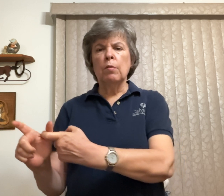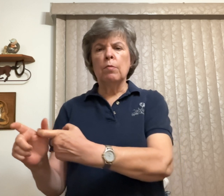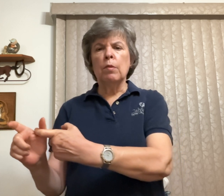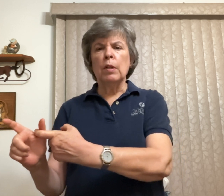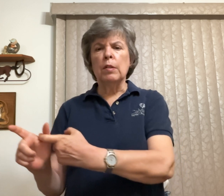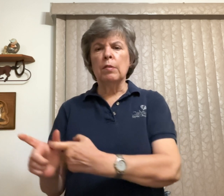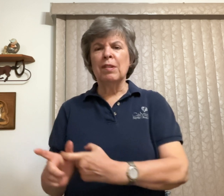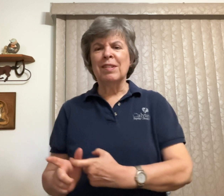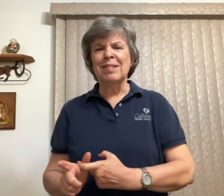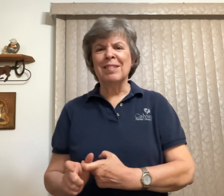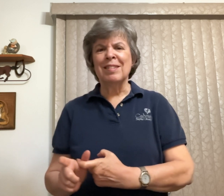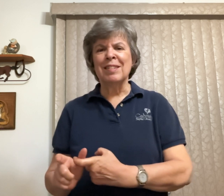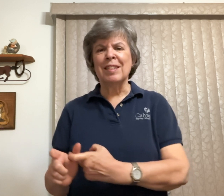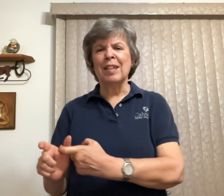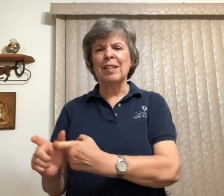run like that.